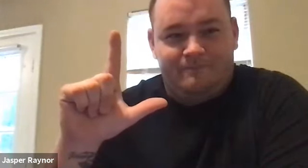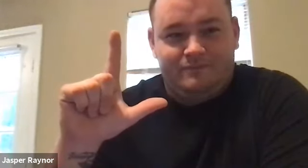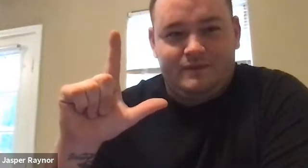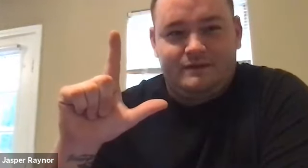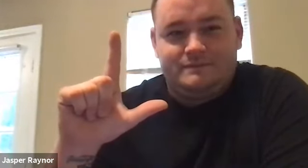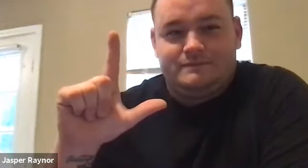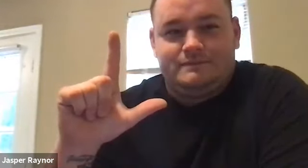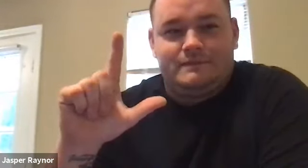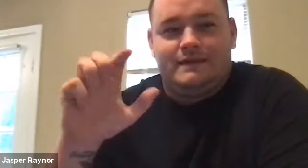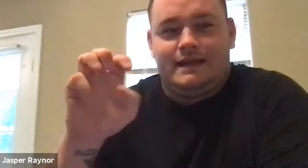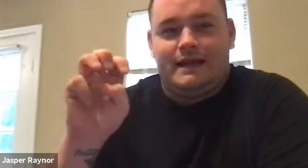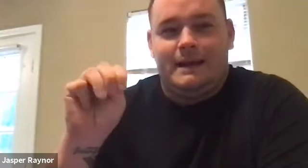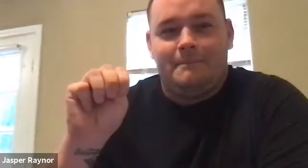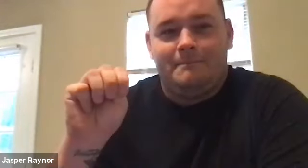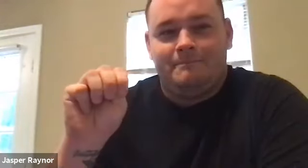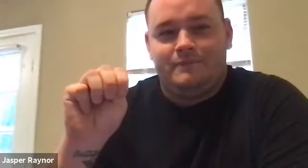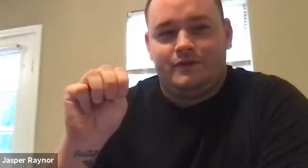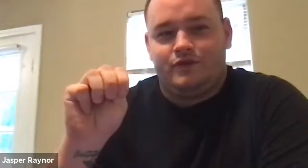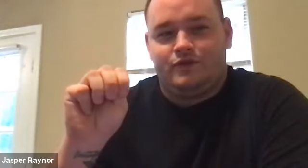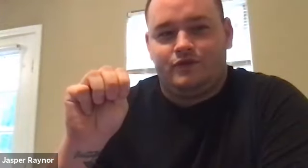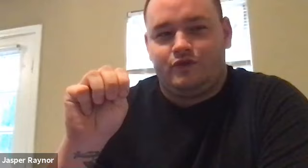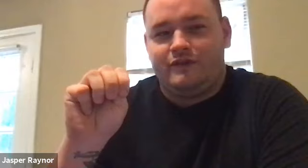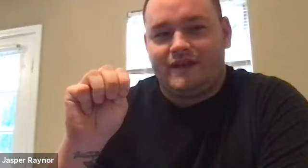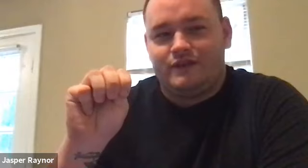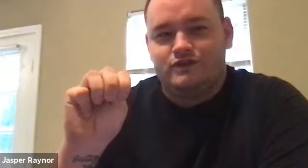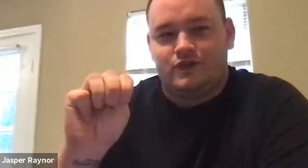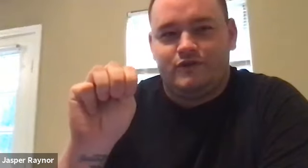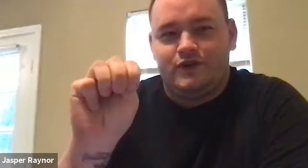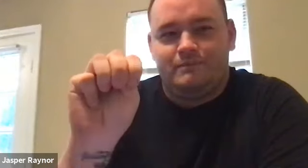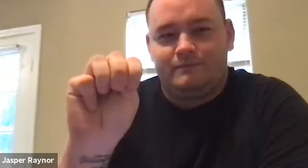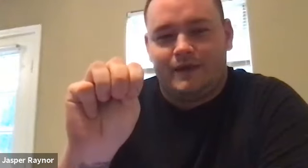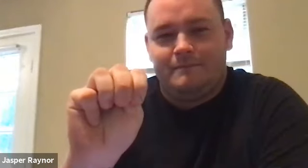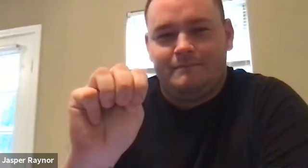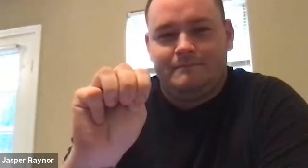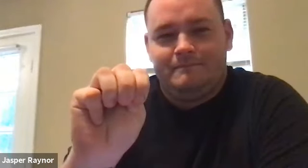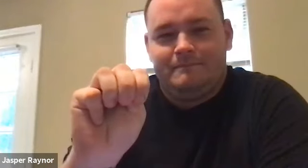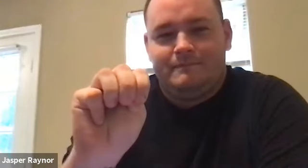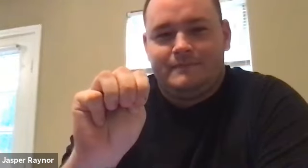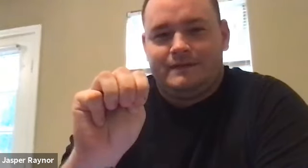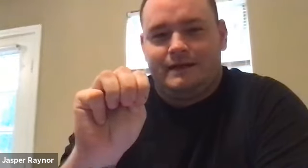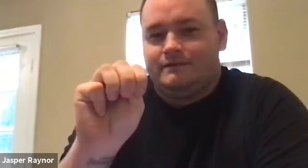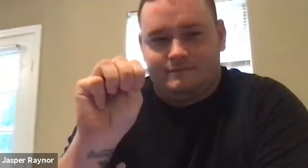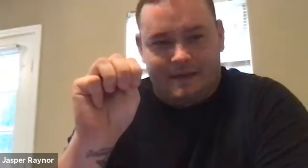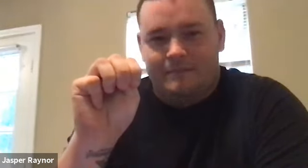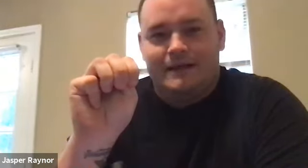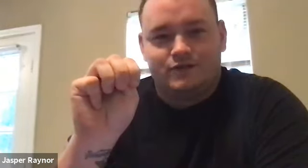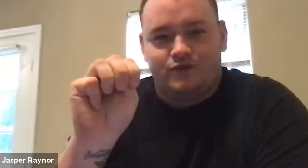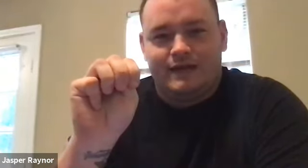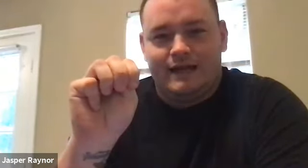don't. Yeah. That's M, 3 fingers over your thumb. Like M has 3